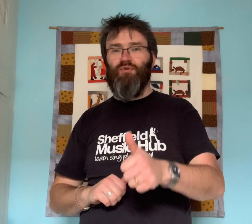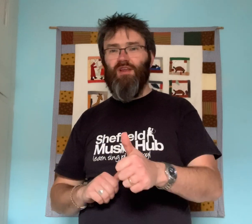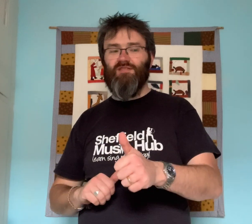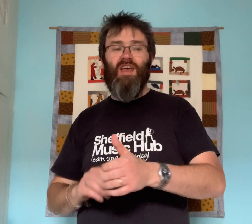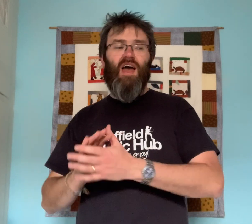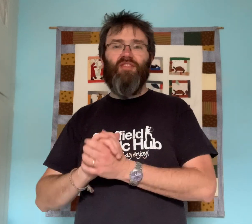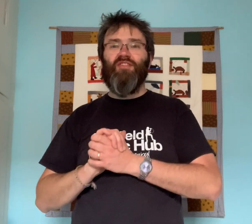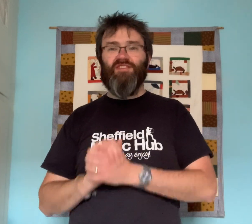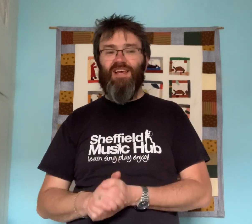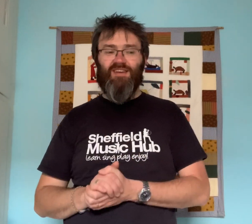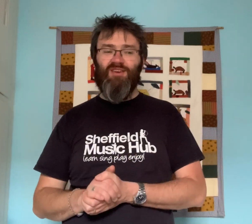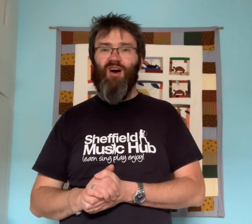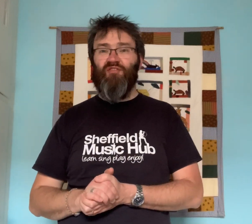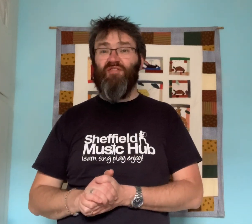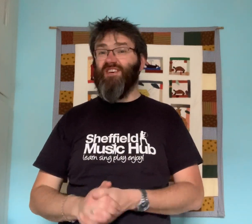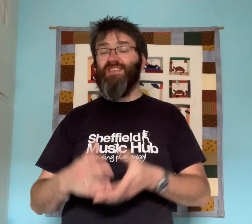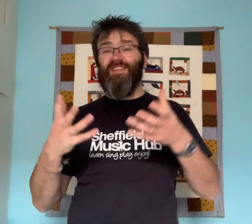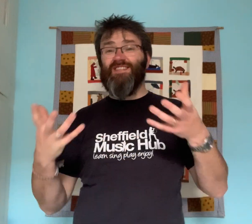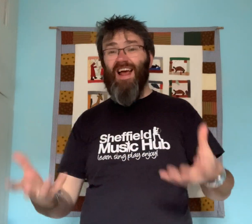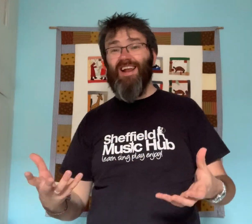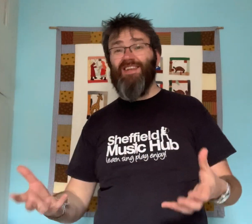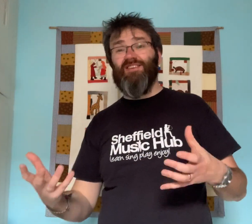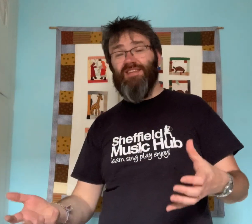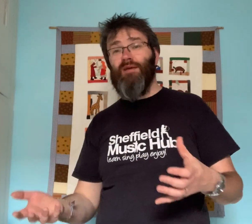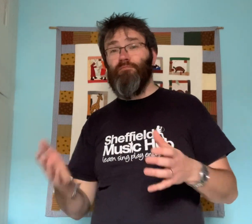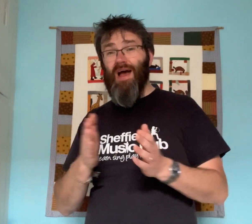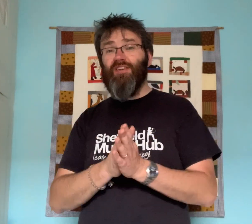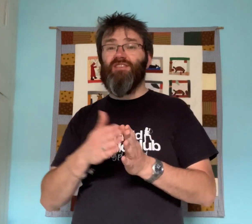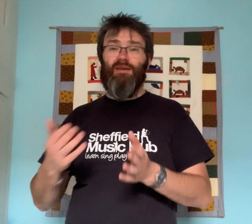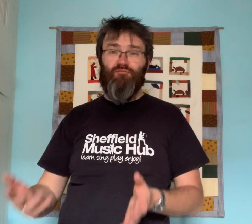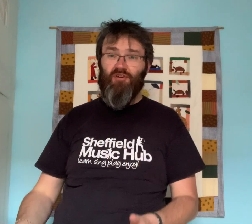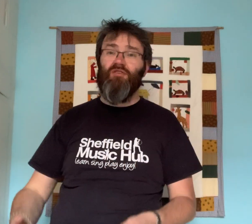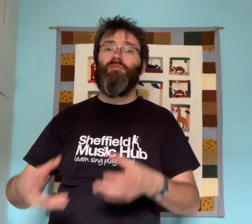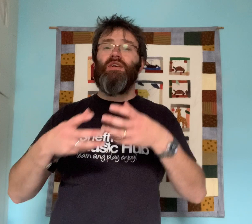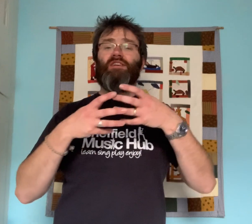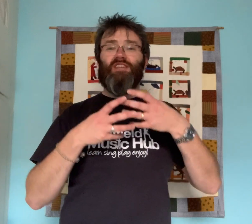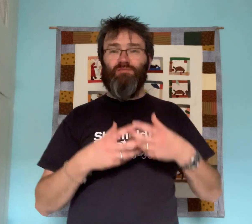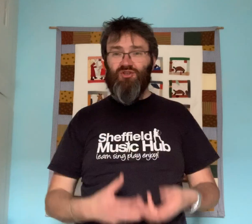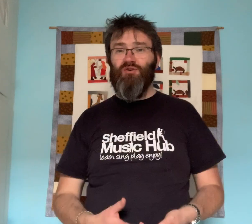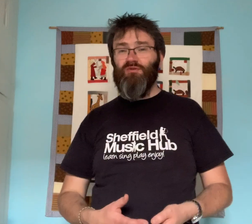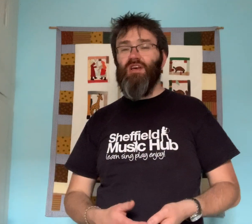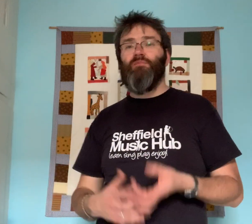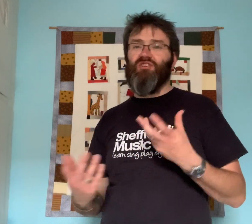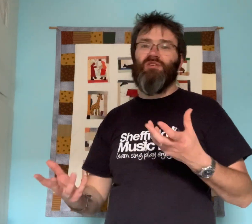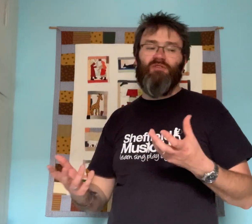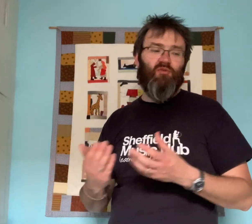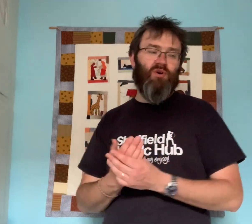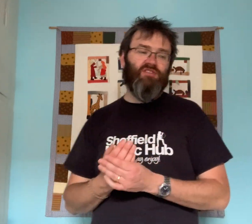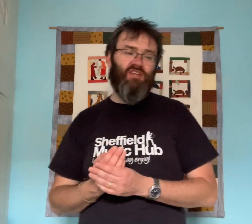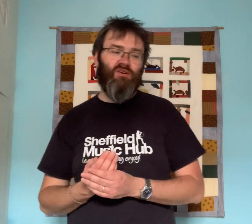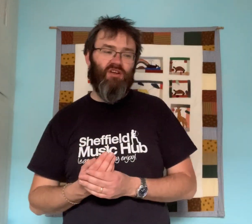Brilliant. And then the second half of the verse is exactly the same pattern, same rhythm, same tune, just some different words, and it goes like